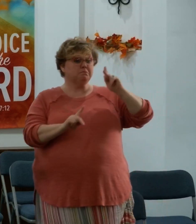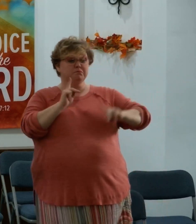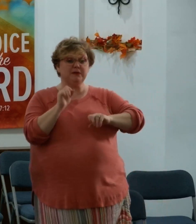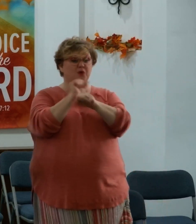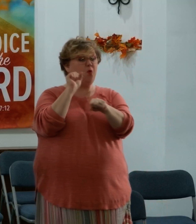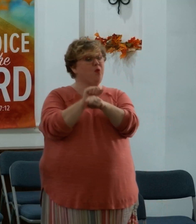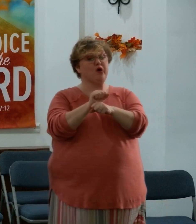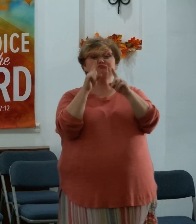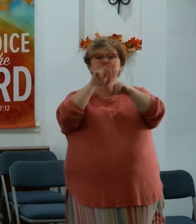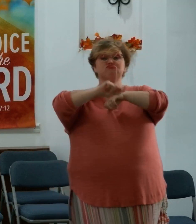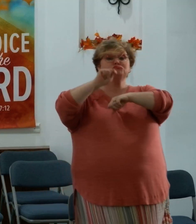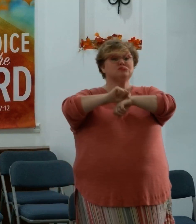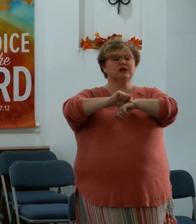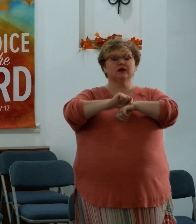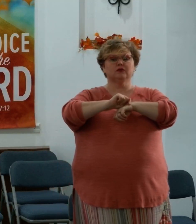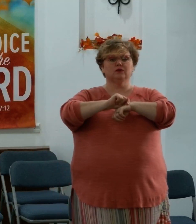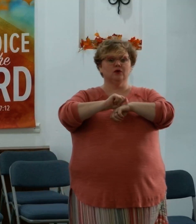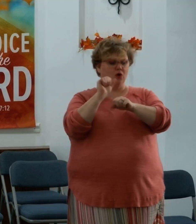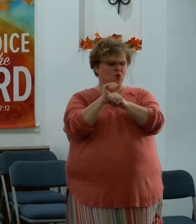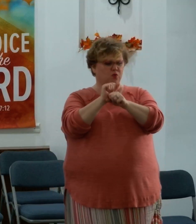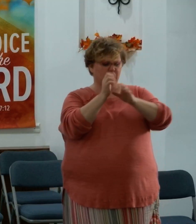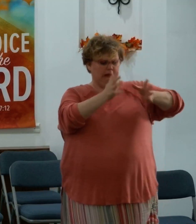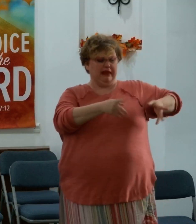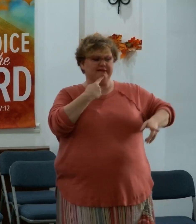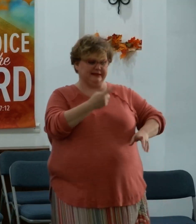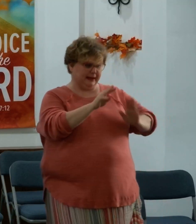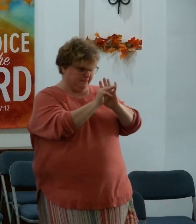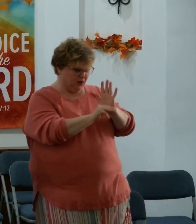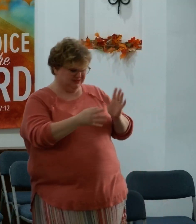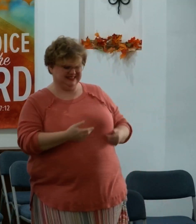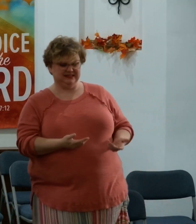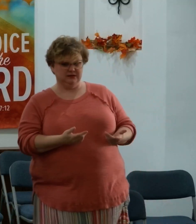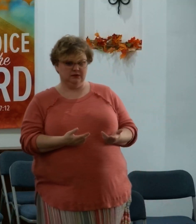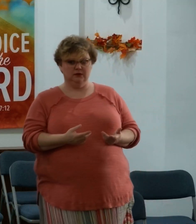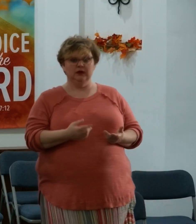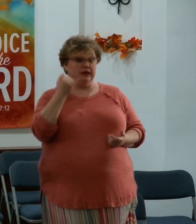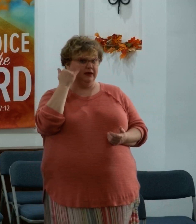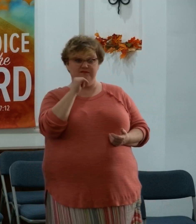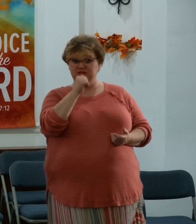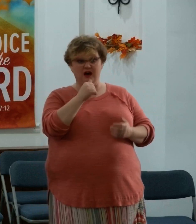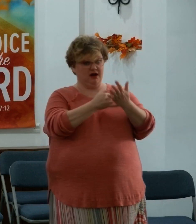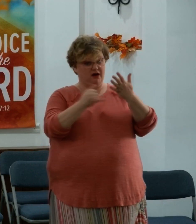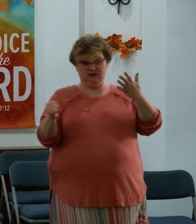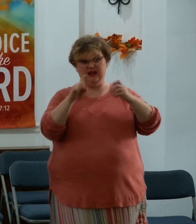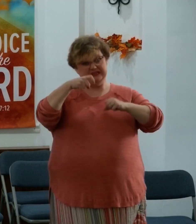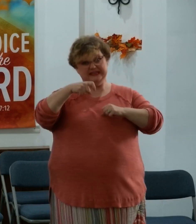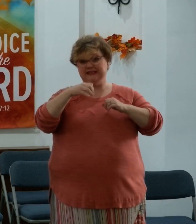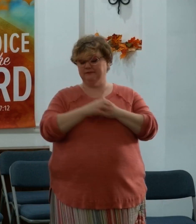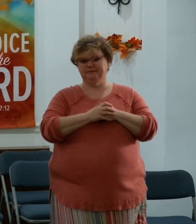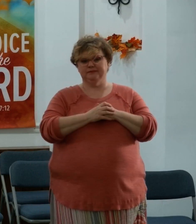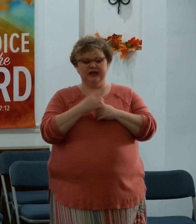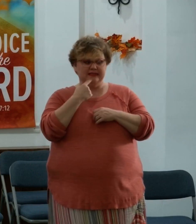on the sanctuary left their work and said to Moses, look at this, if you didn't underline this, you need to underline this.